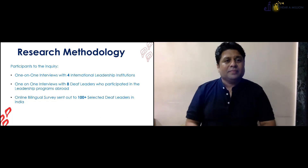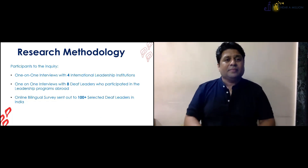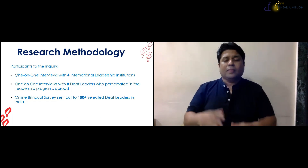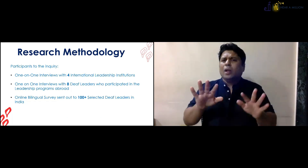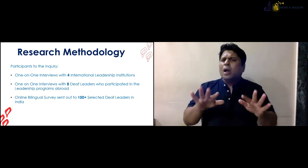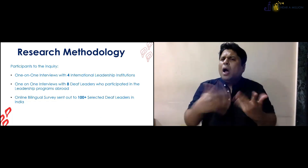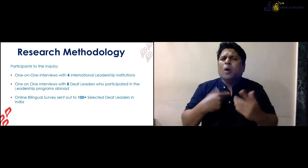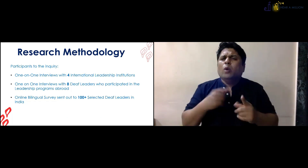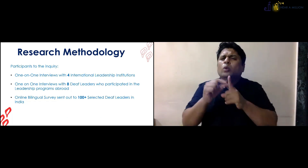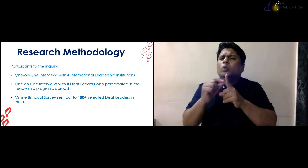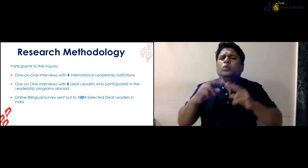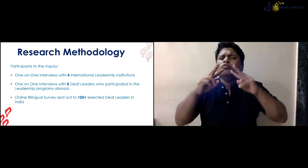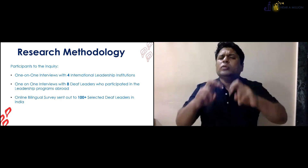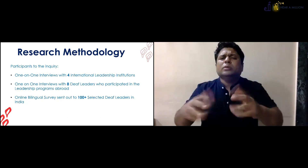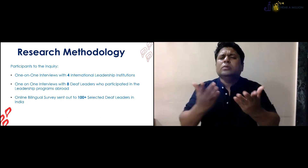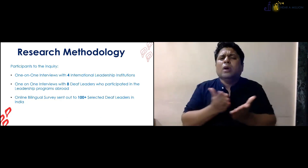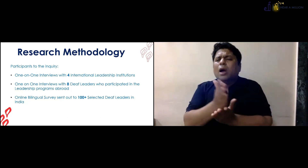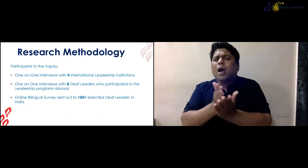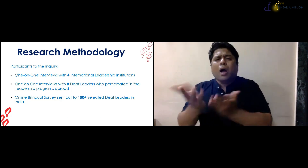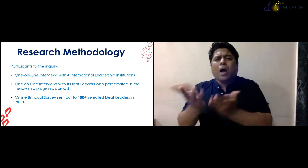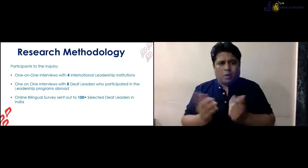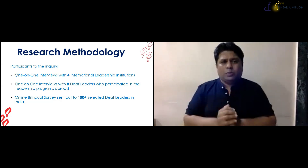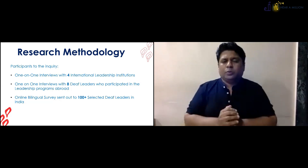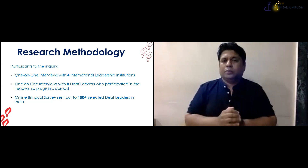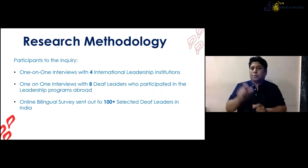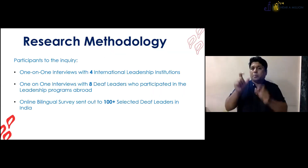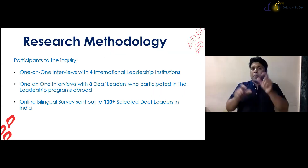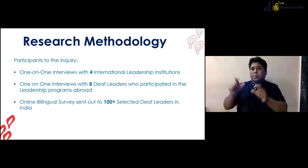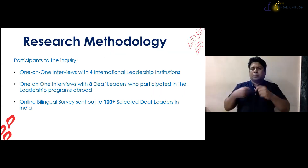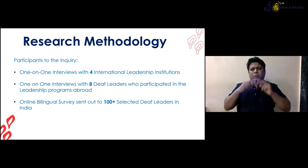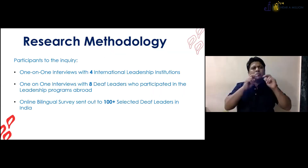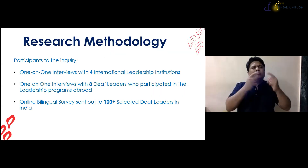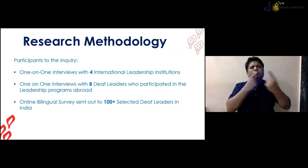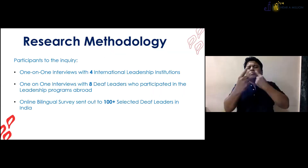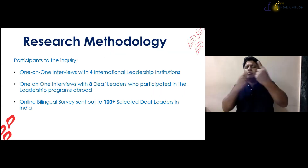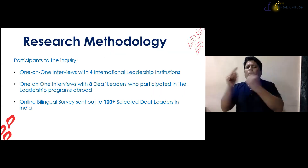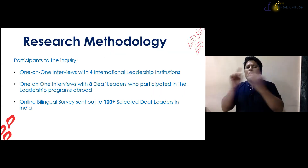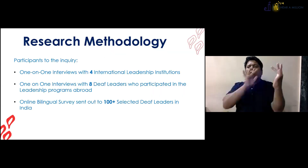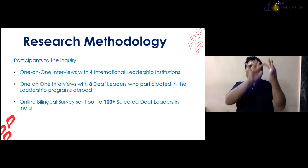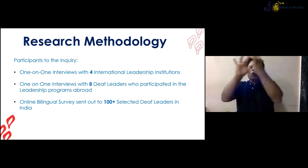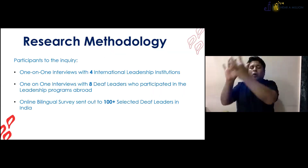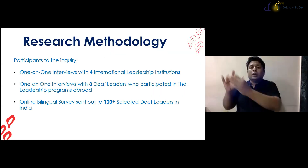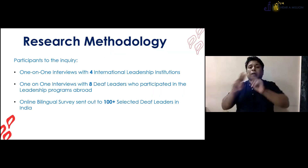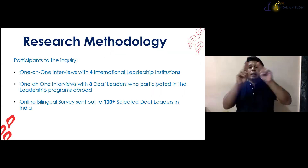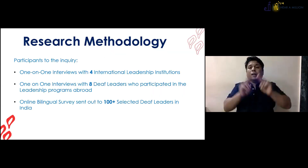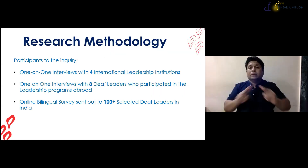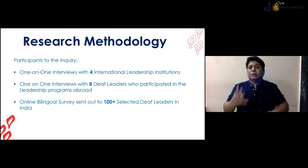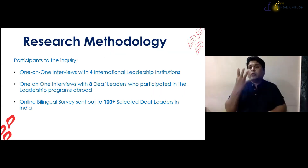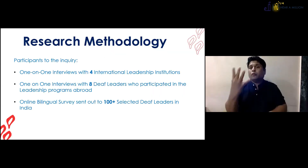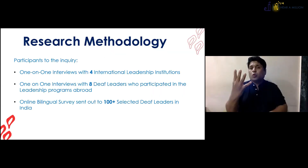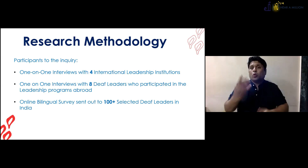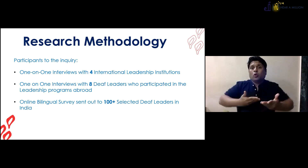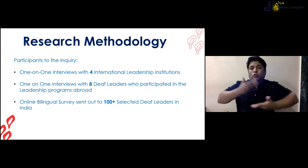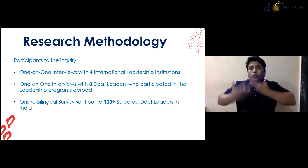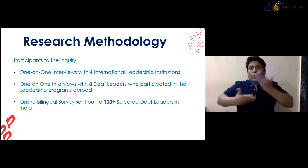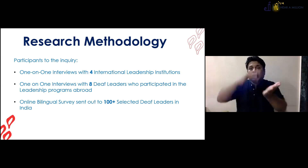Next slide, please. All right. So what research methodology did I adapt, right? So I got